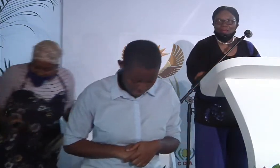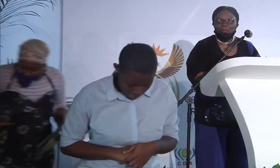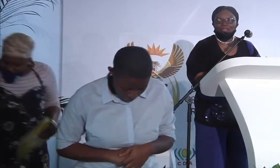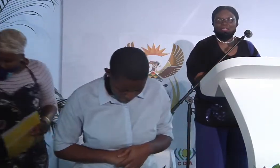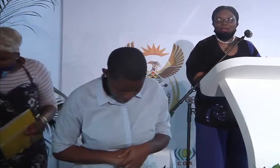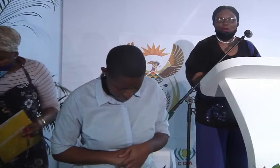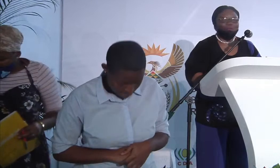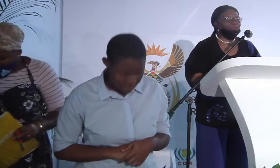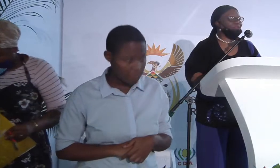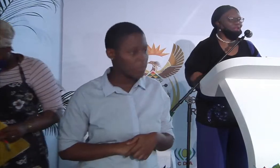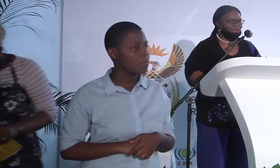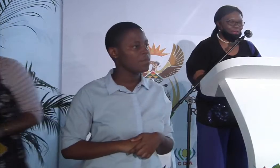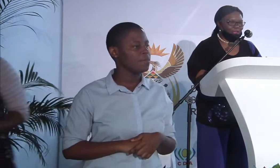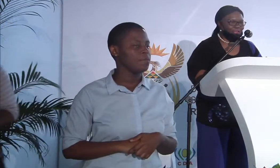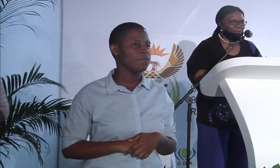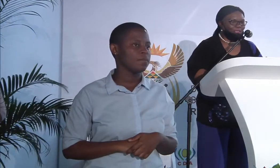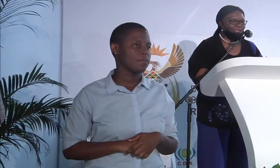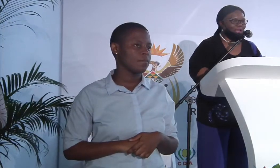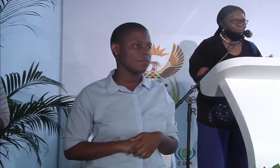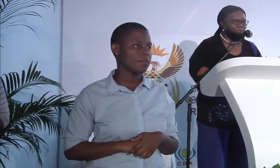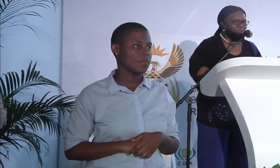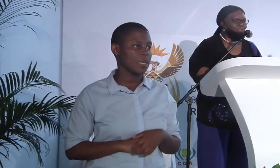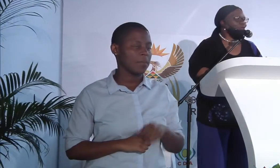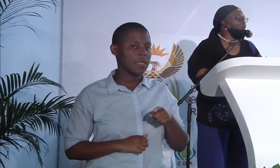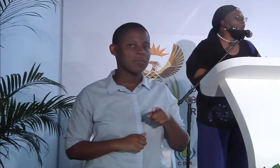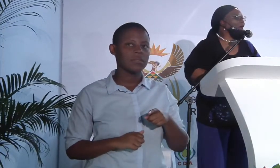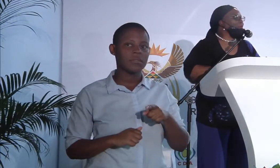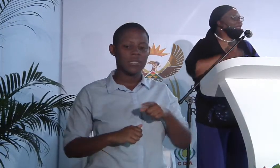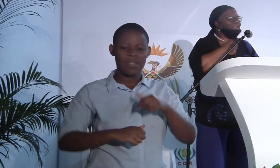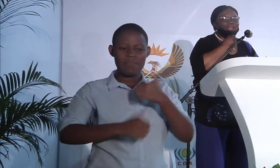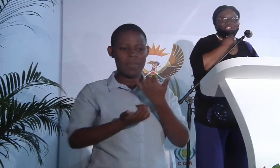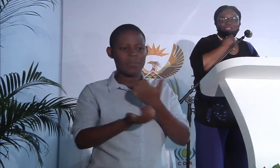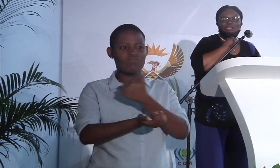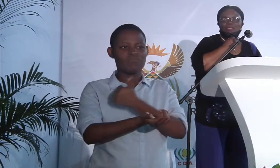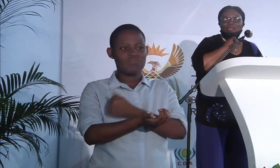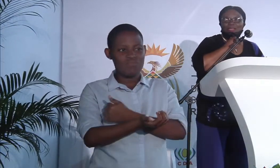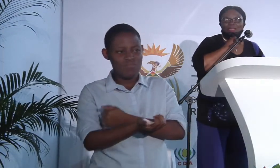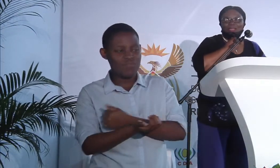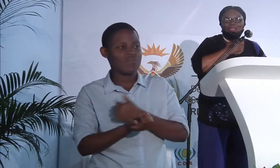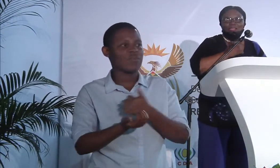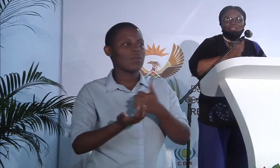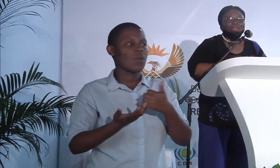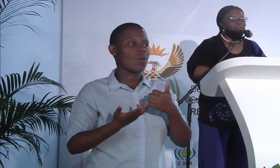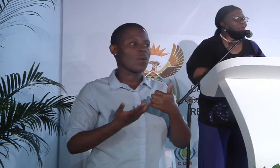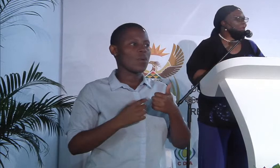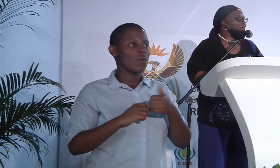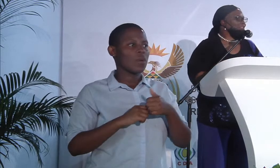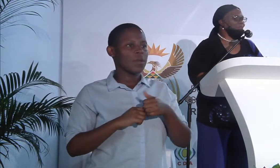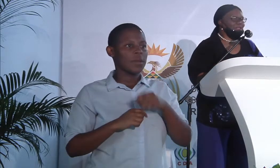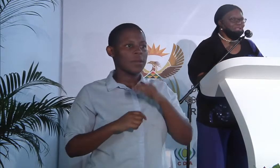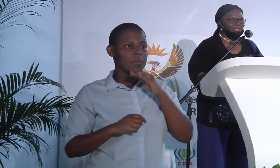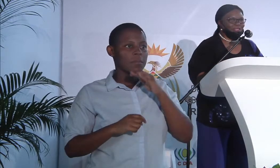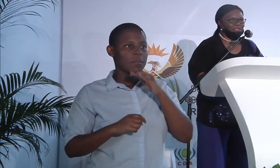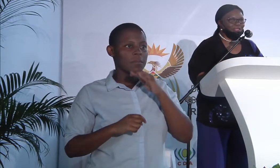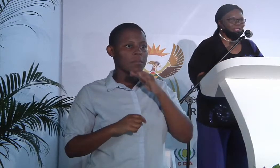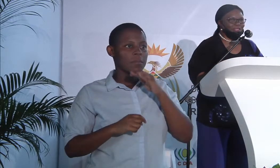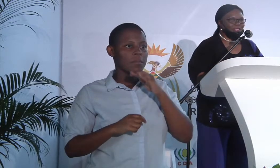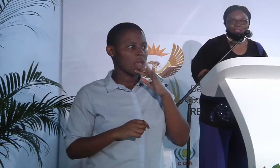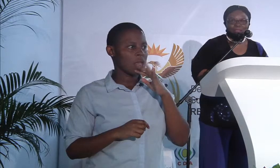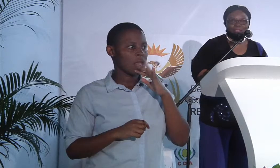The matter of substance abuse or harm reduction is everybody's